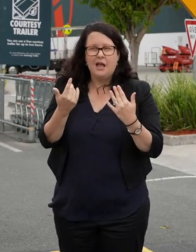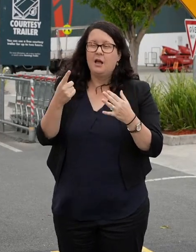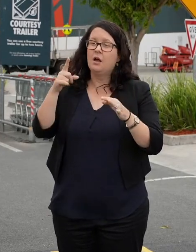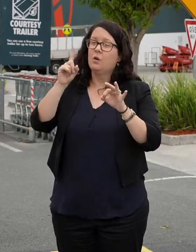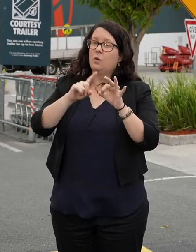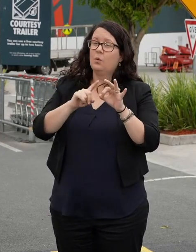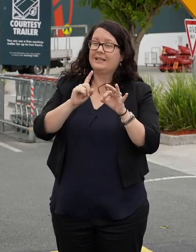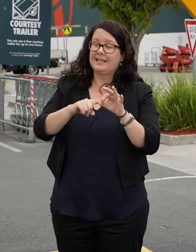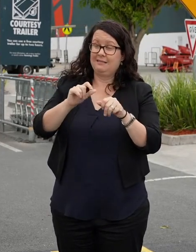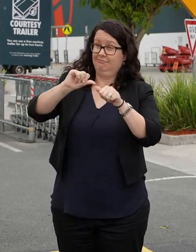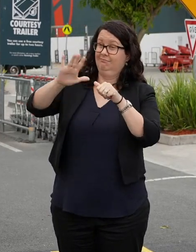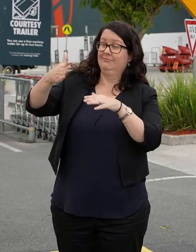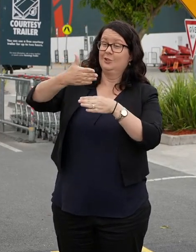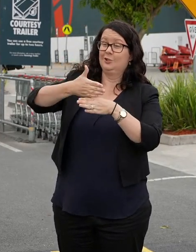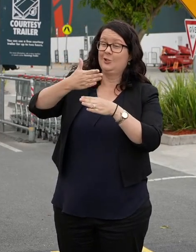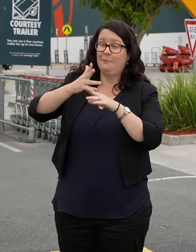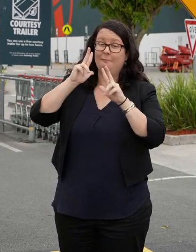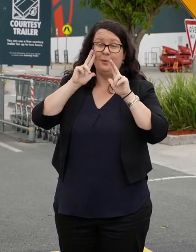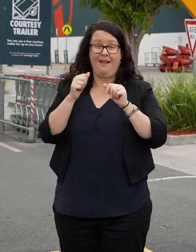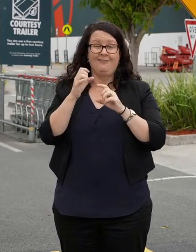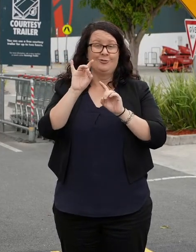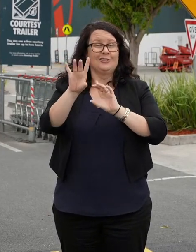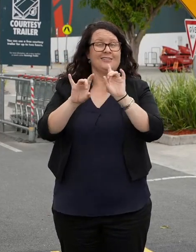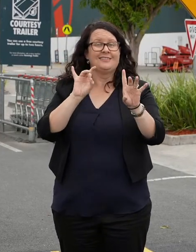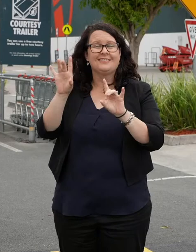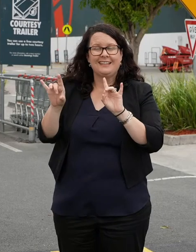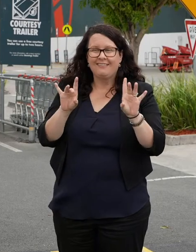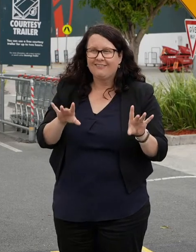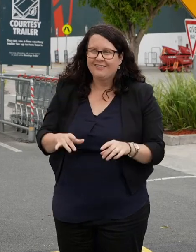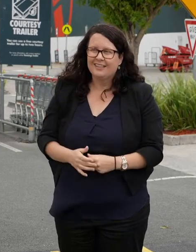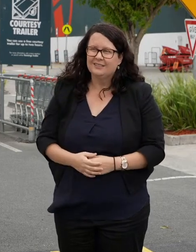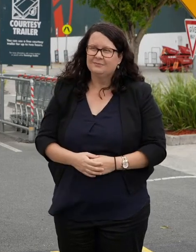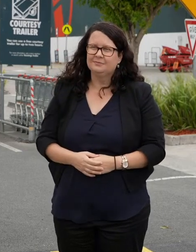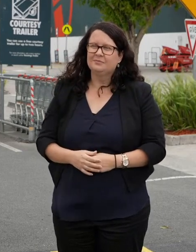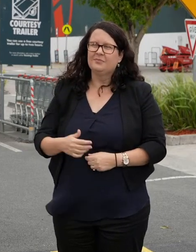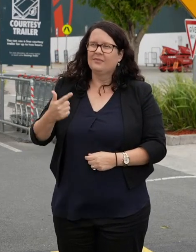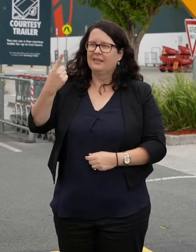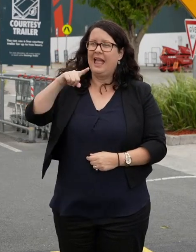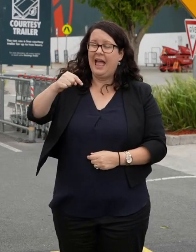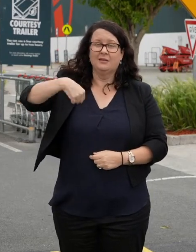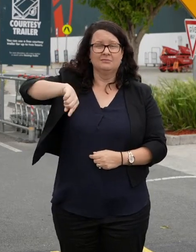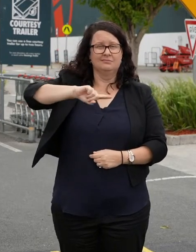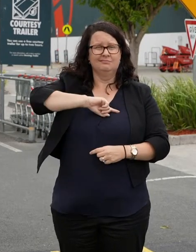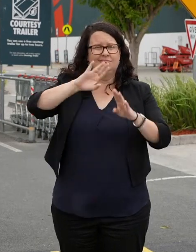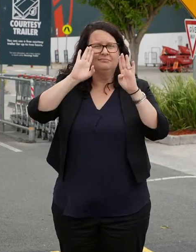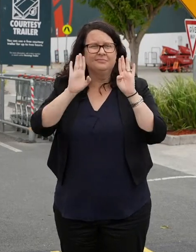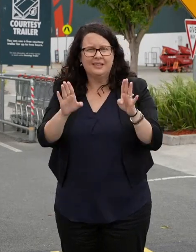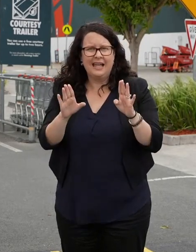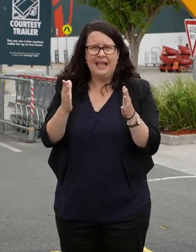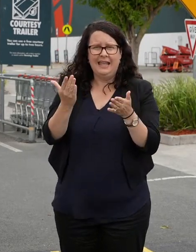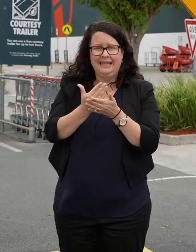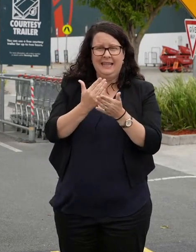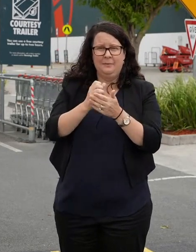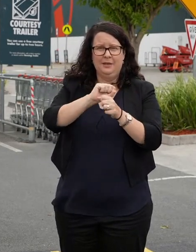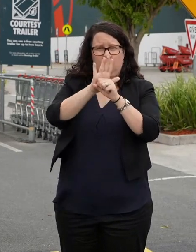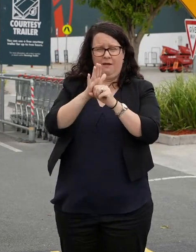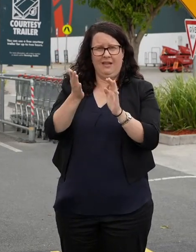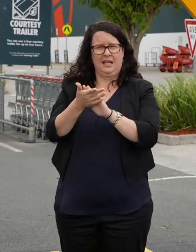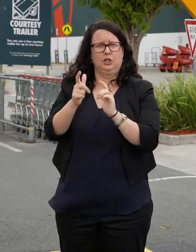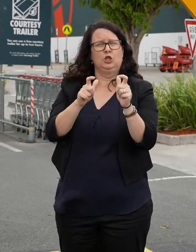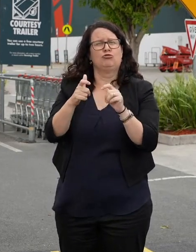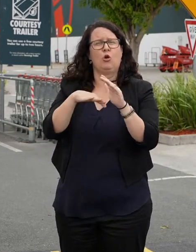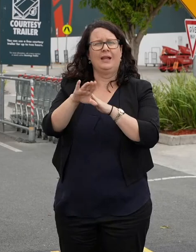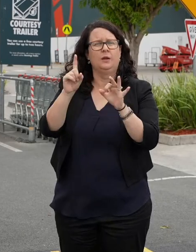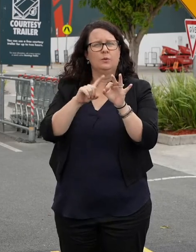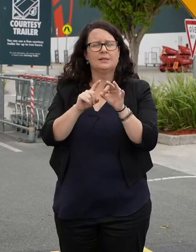Queenslanders are doing a great job and we have done an amazing job of actually containing the virus, the risk